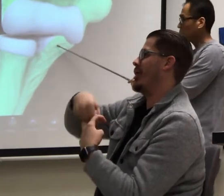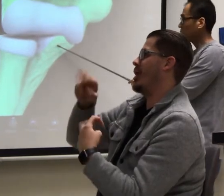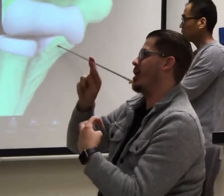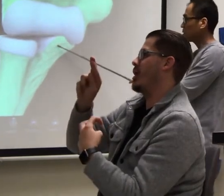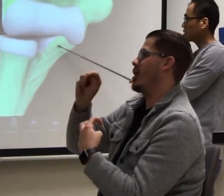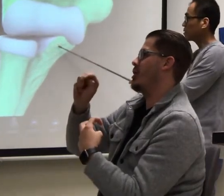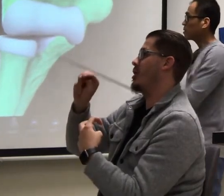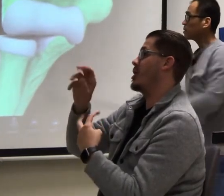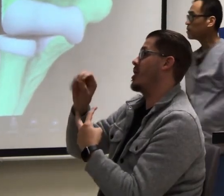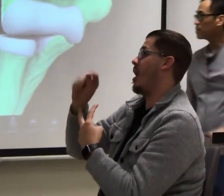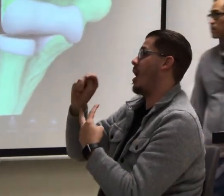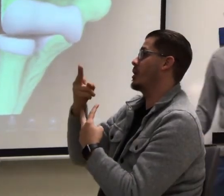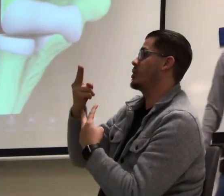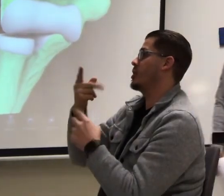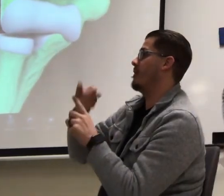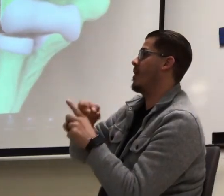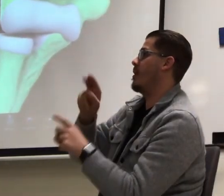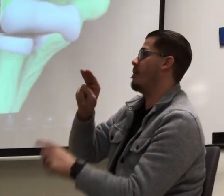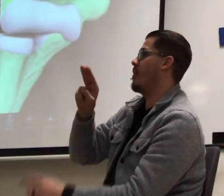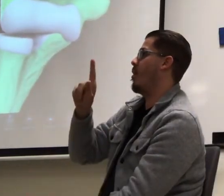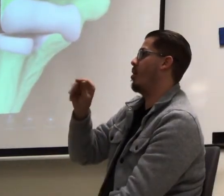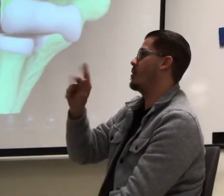bone.